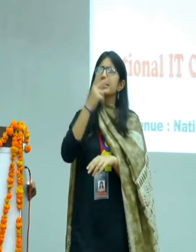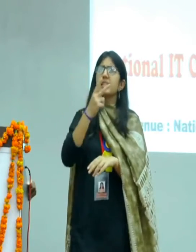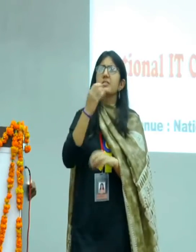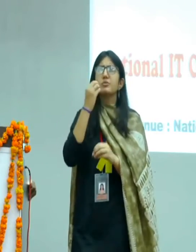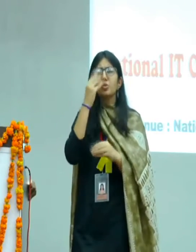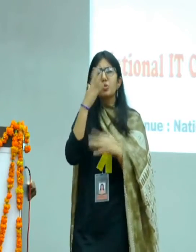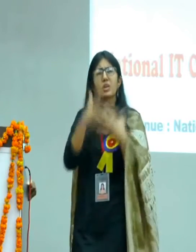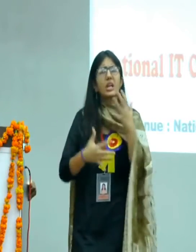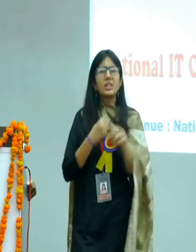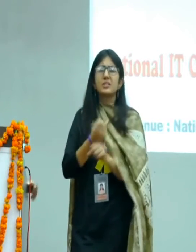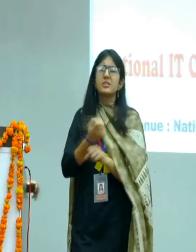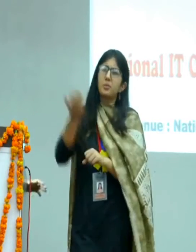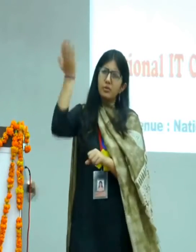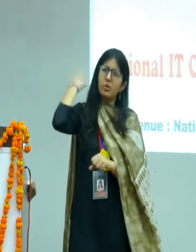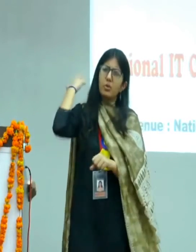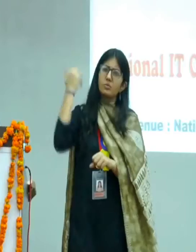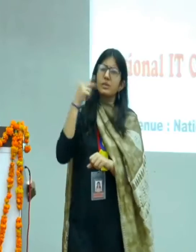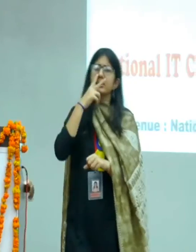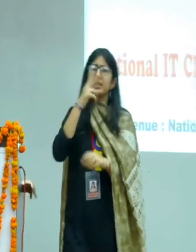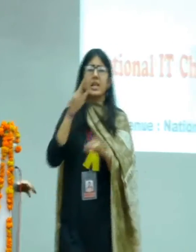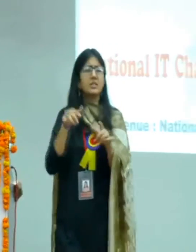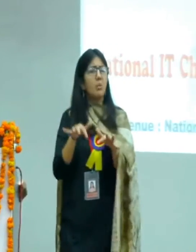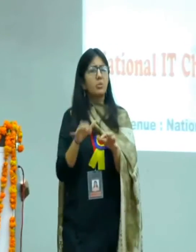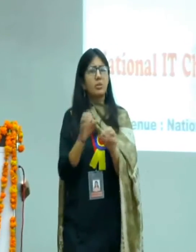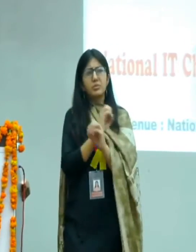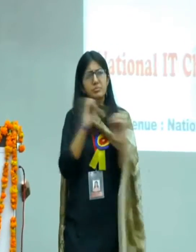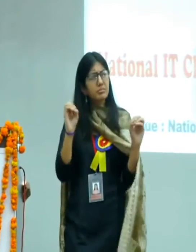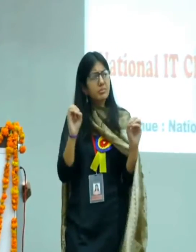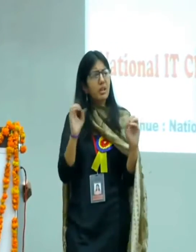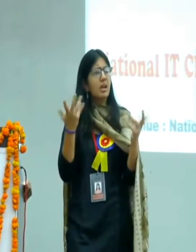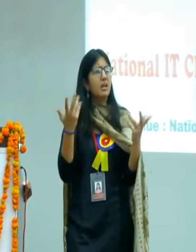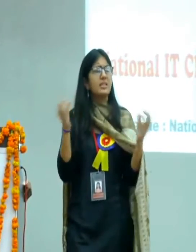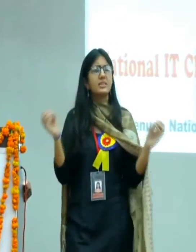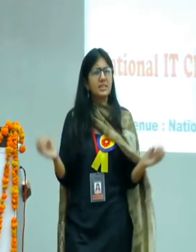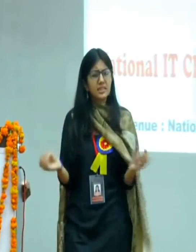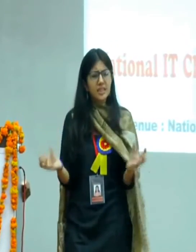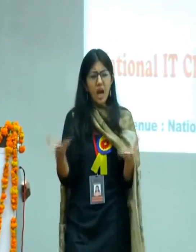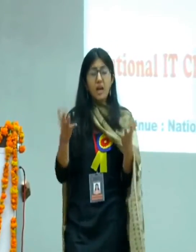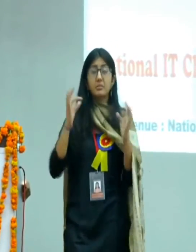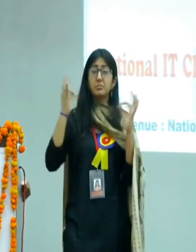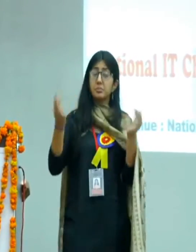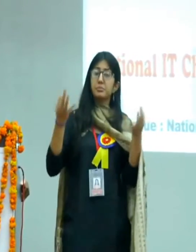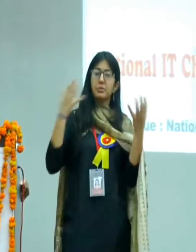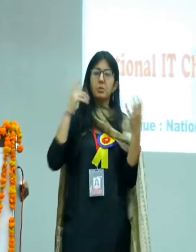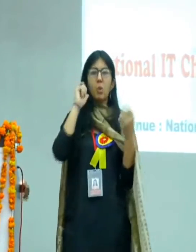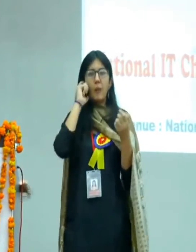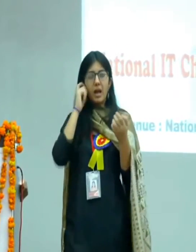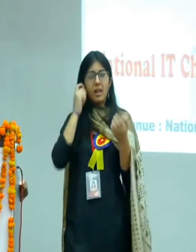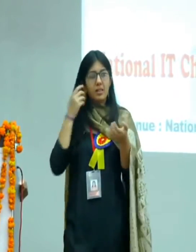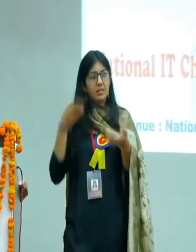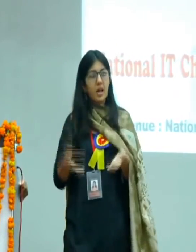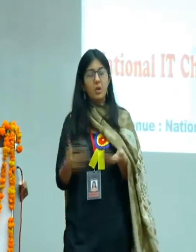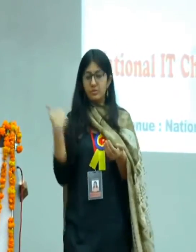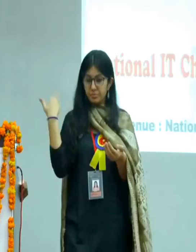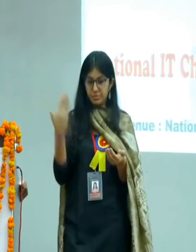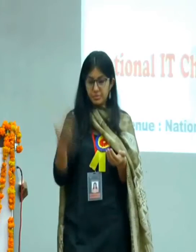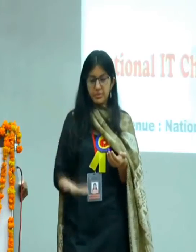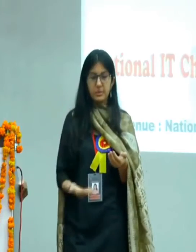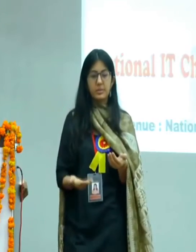ago, all the computers are based on 0 and 1, starting from supercomputer to our mobile phone. And 0